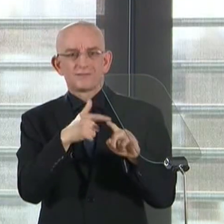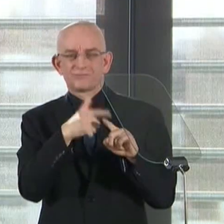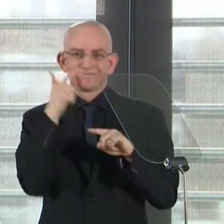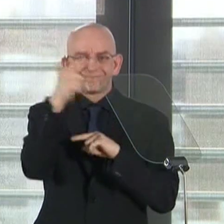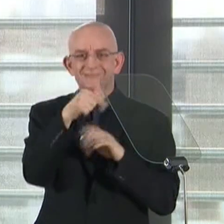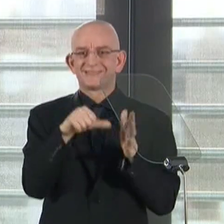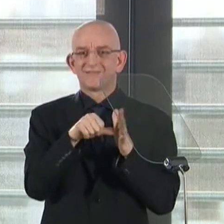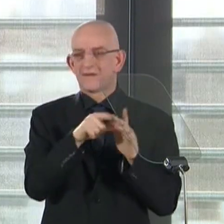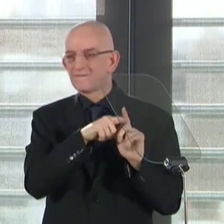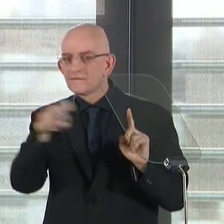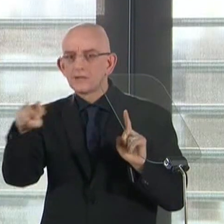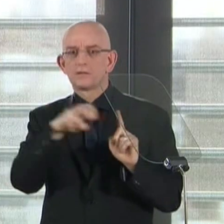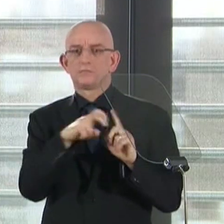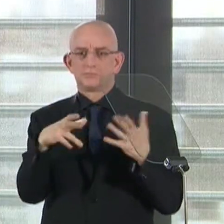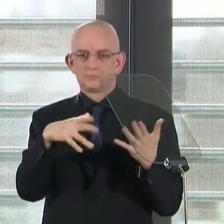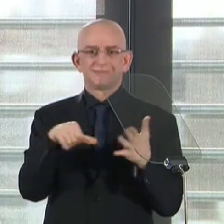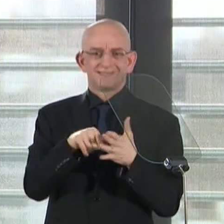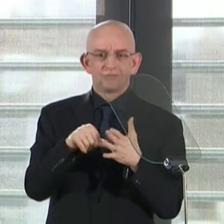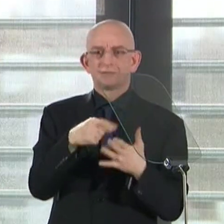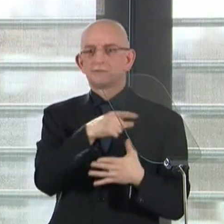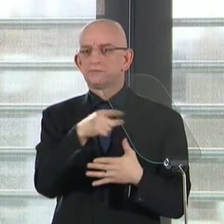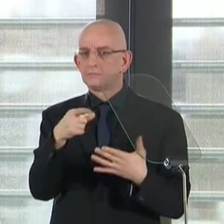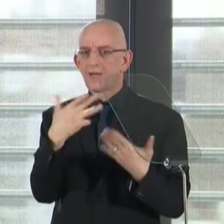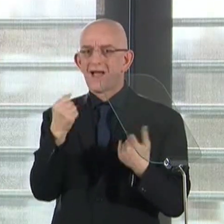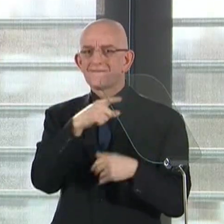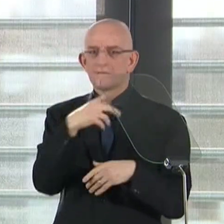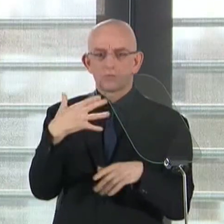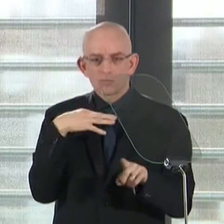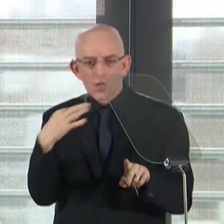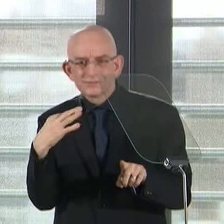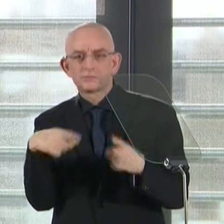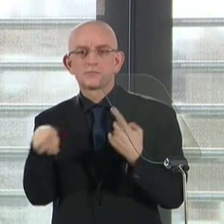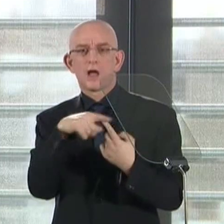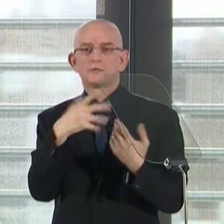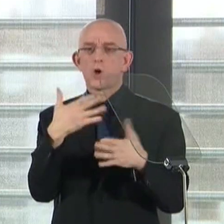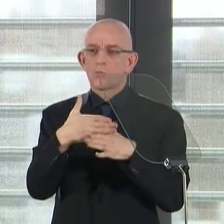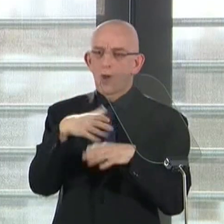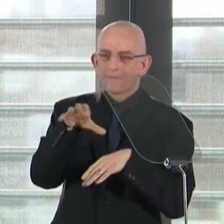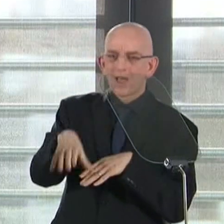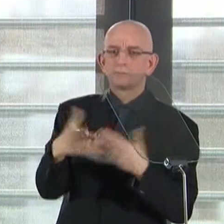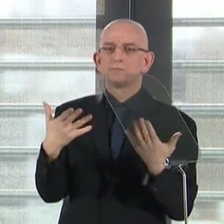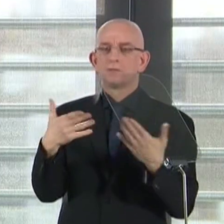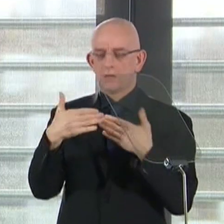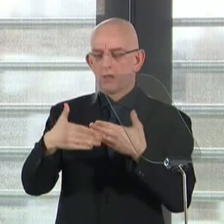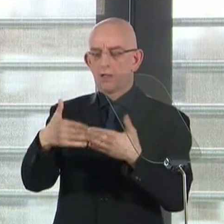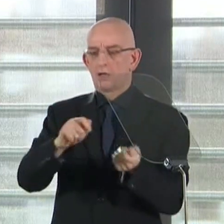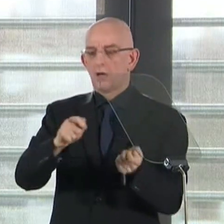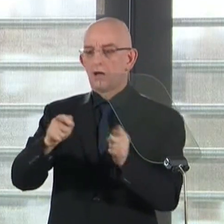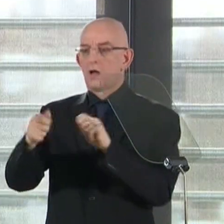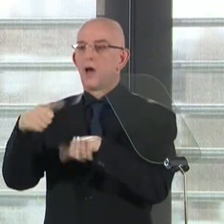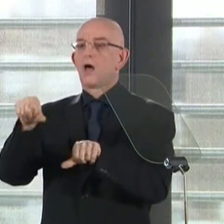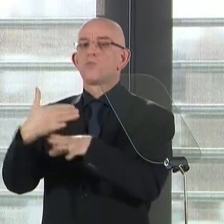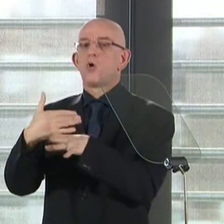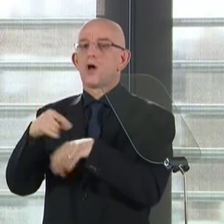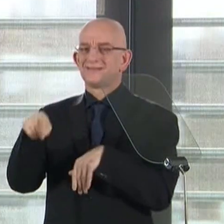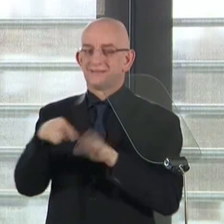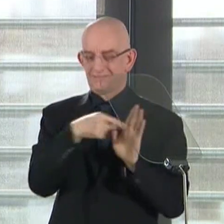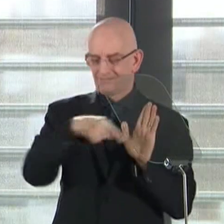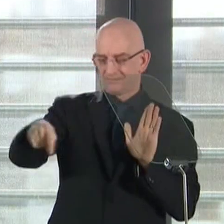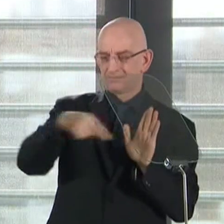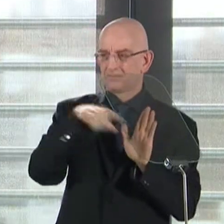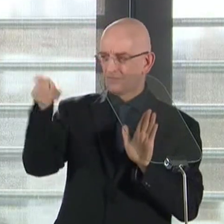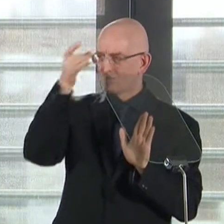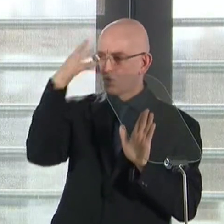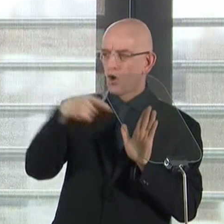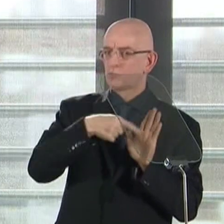citizenship, volunteering, work placements, looking at different transitions as well as pure employment? Thank you. Well, there are lots of